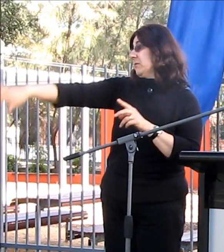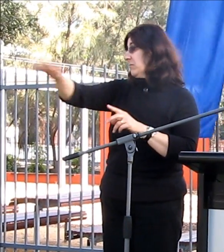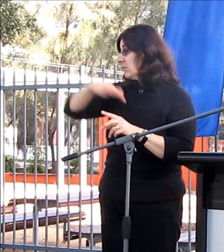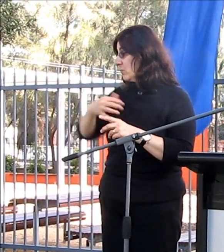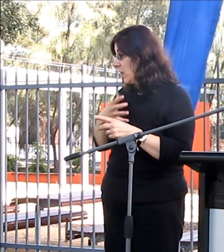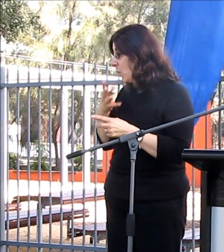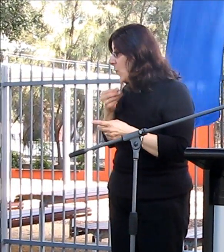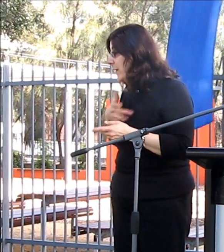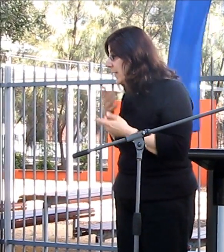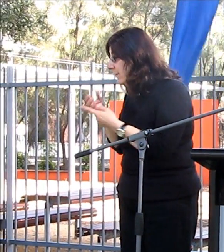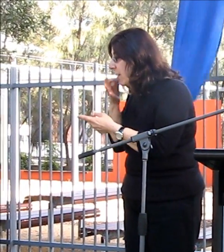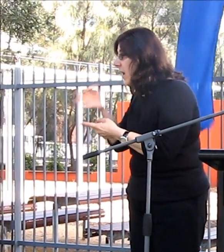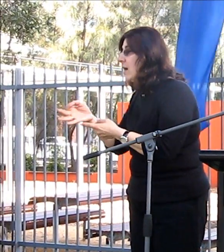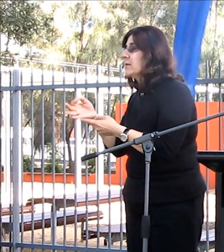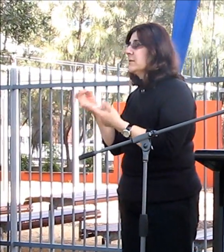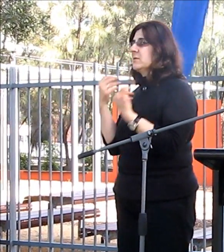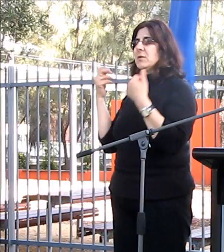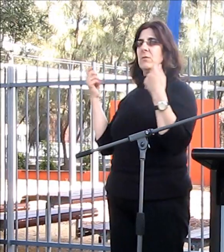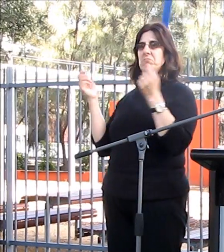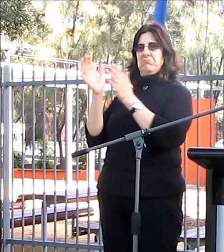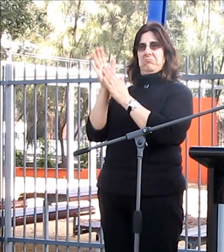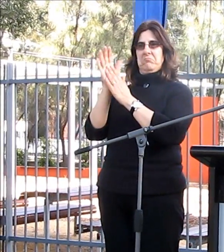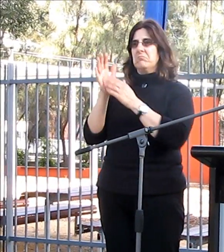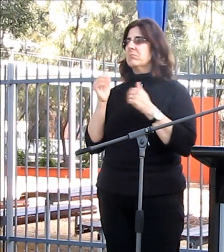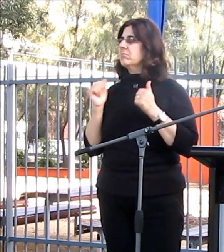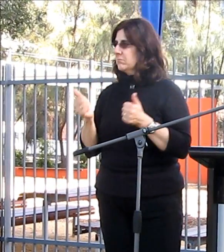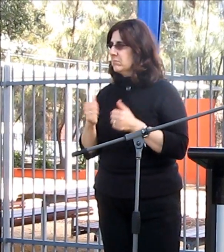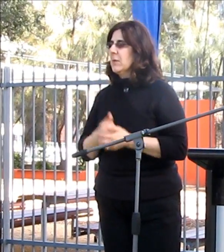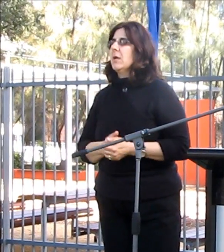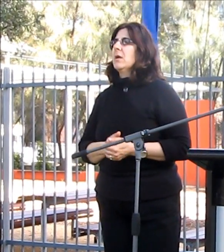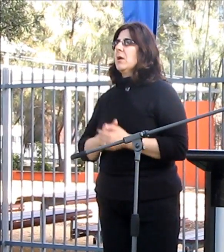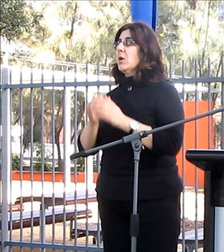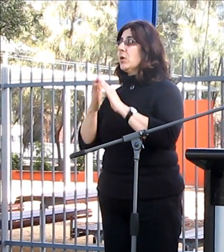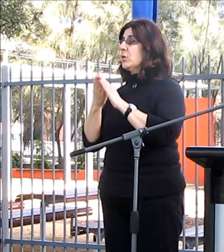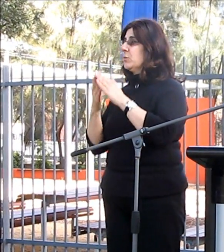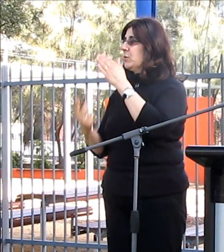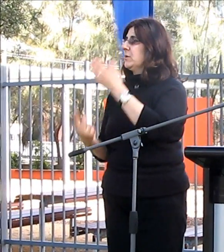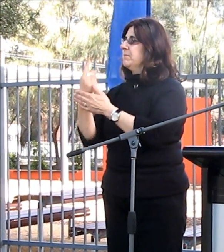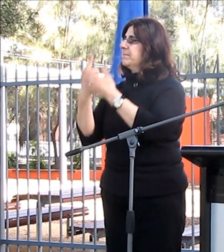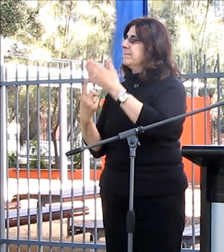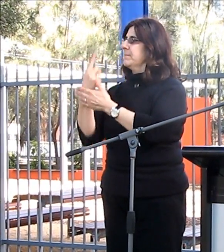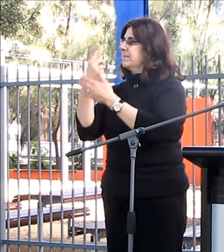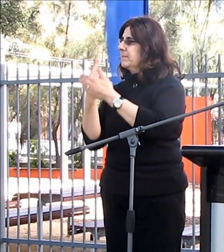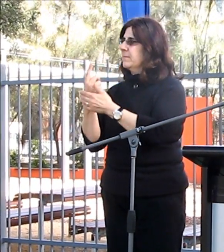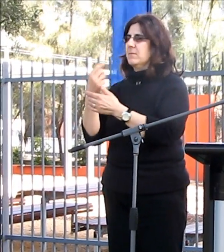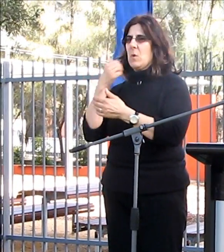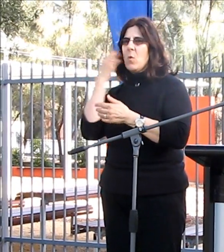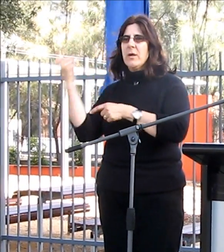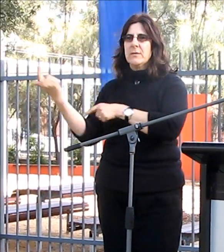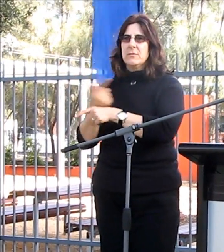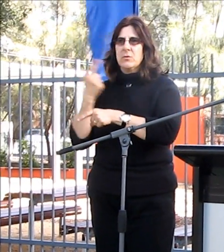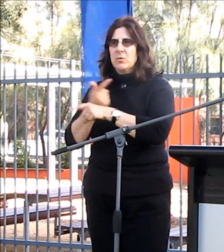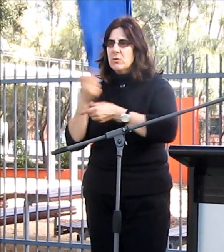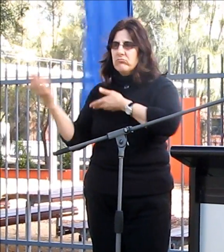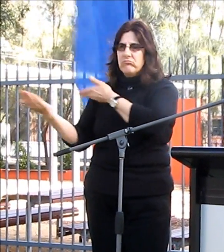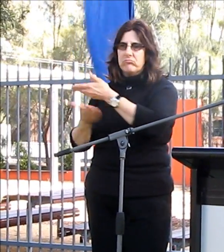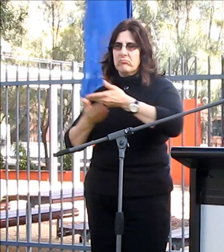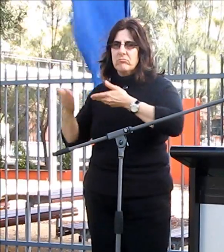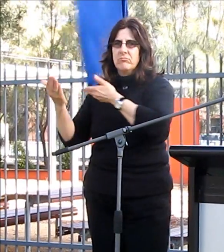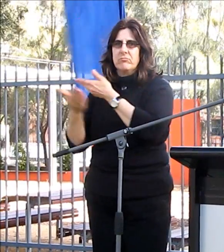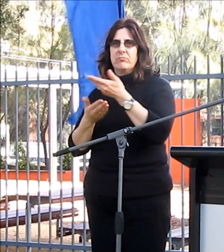areas. So I think that's a real cause for celebration. As you know, all the community meetings we have, one of the issues we always discuss